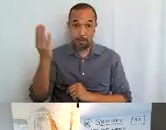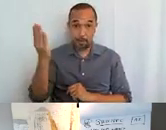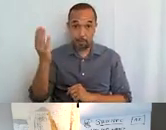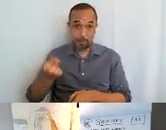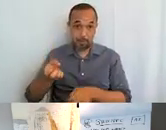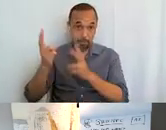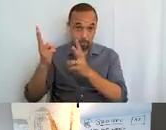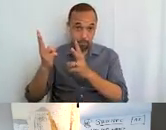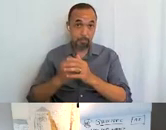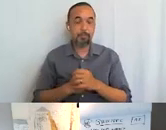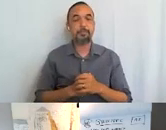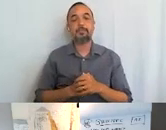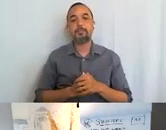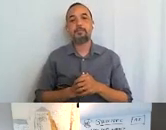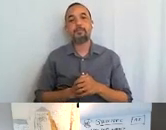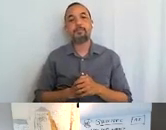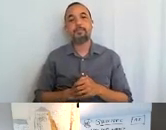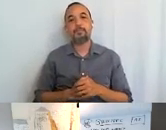Who is,